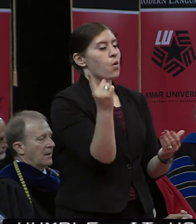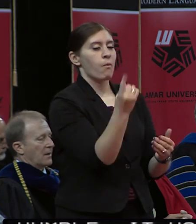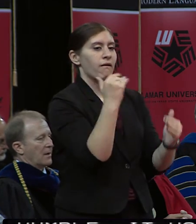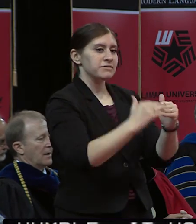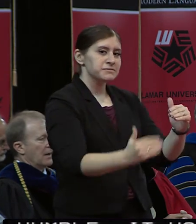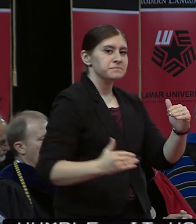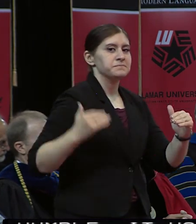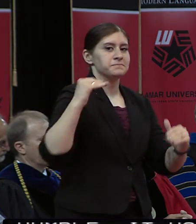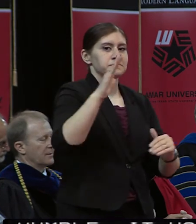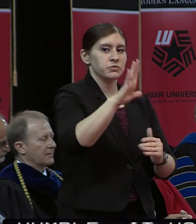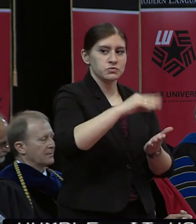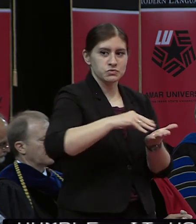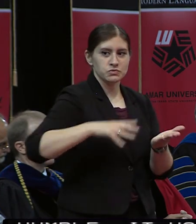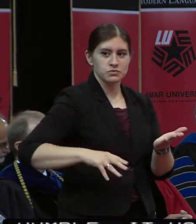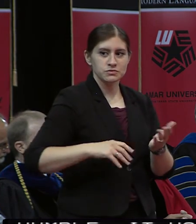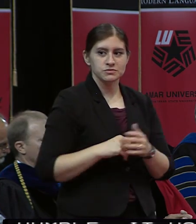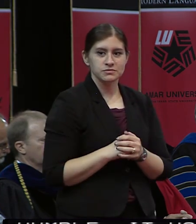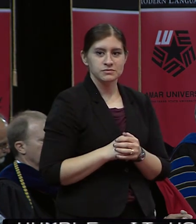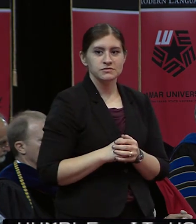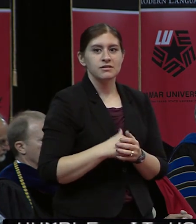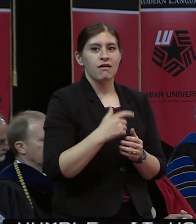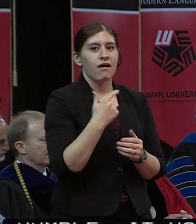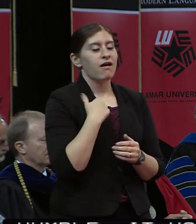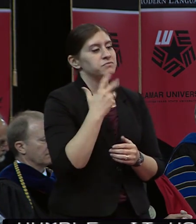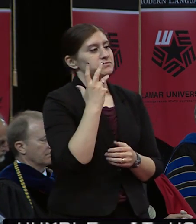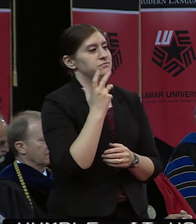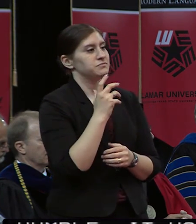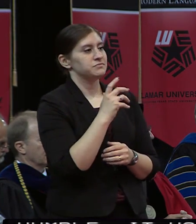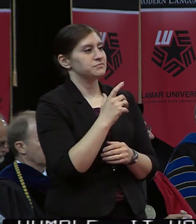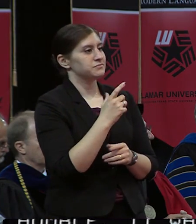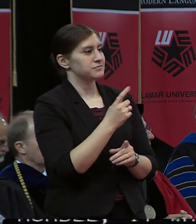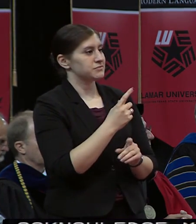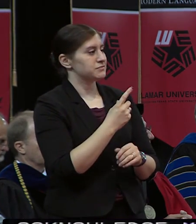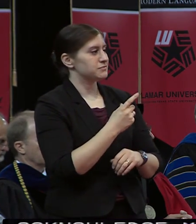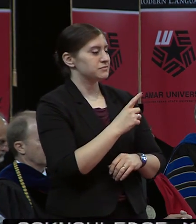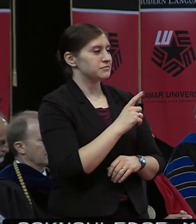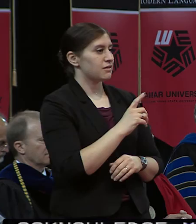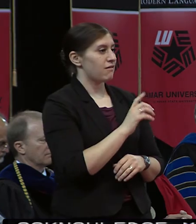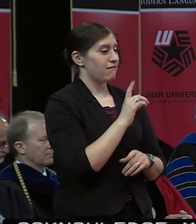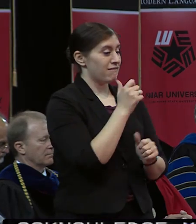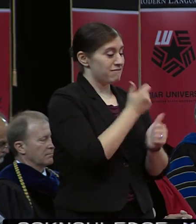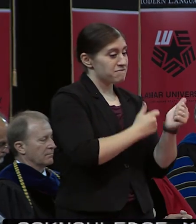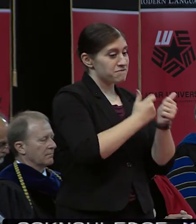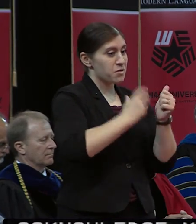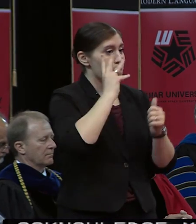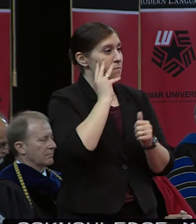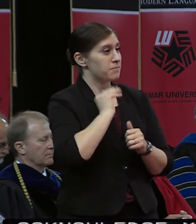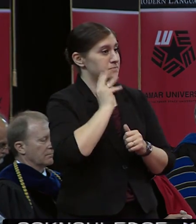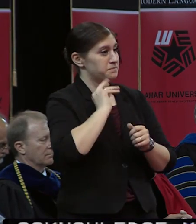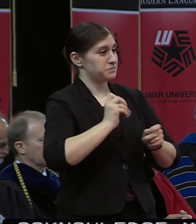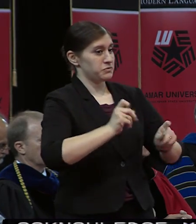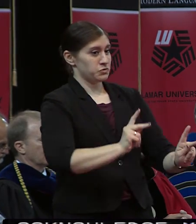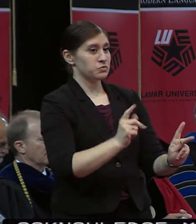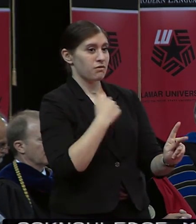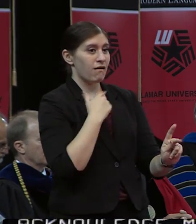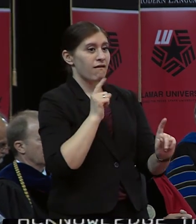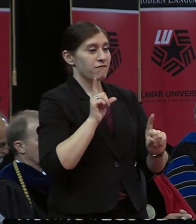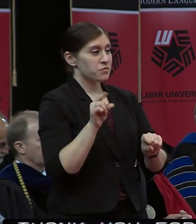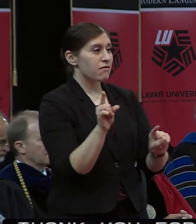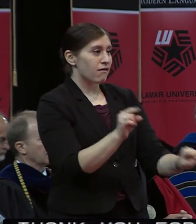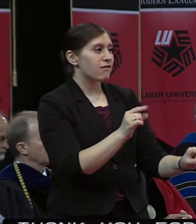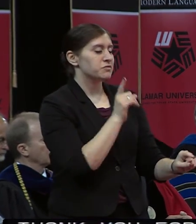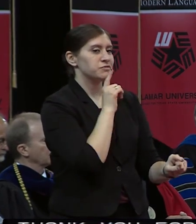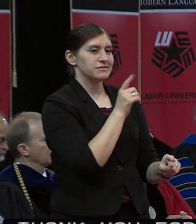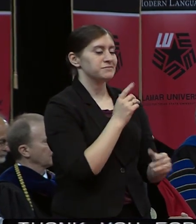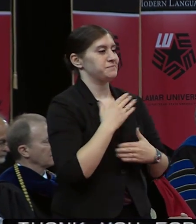and beyond for your students. I have had so many once-in-a-lifetime opportunities because I chose to attend school here, and I am so glad that I